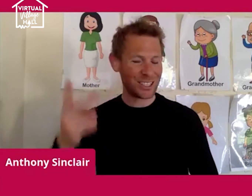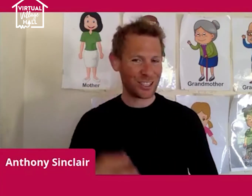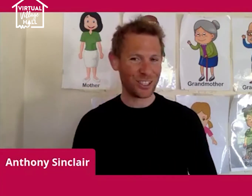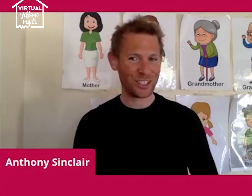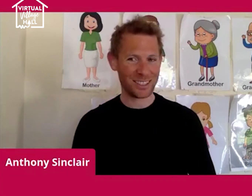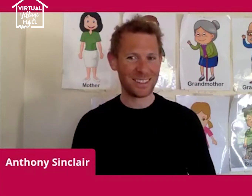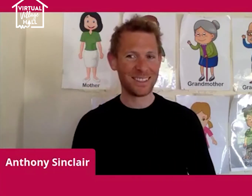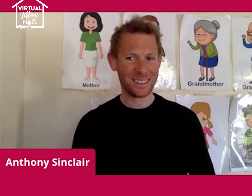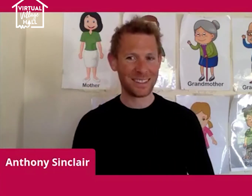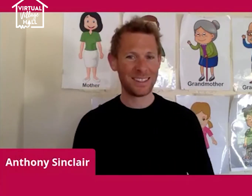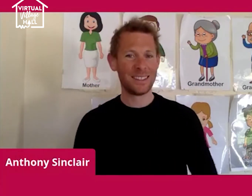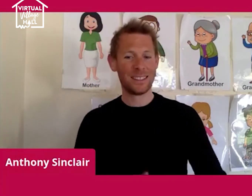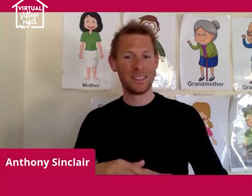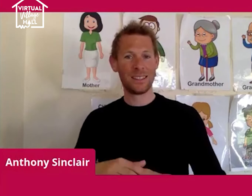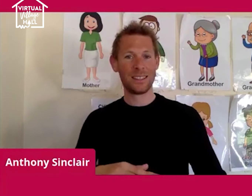Okay. So now